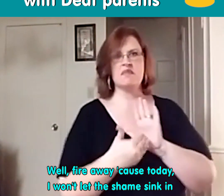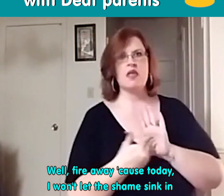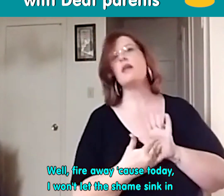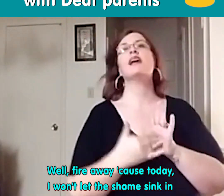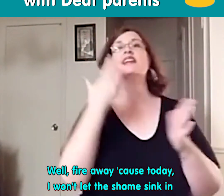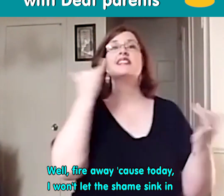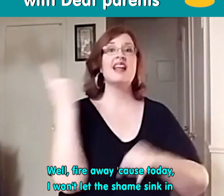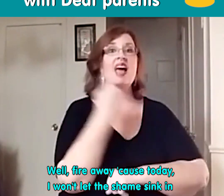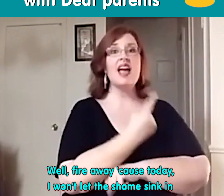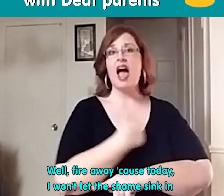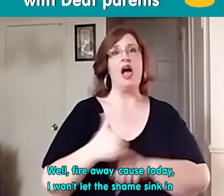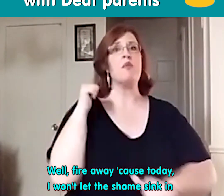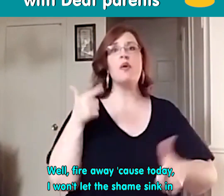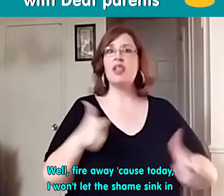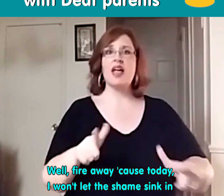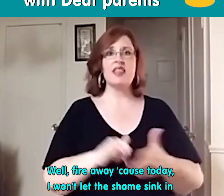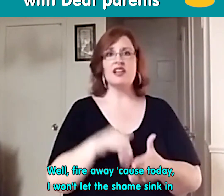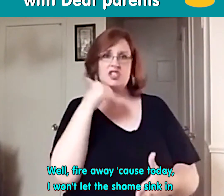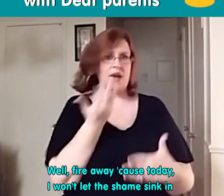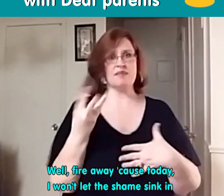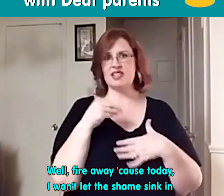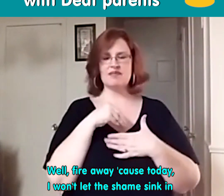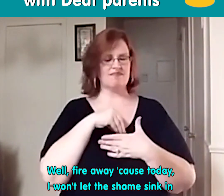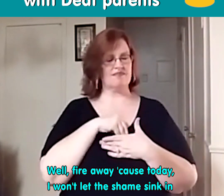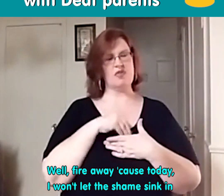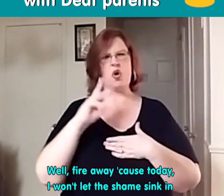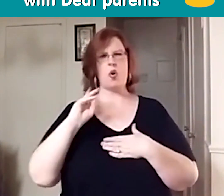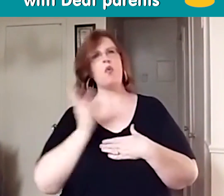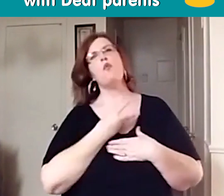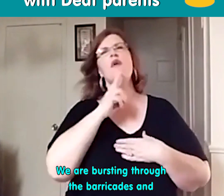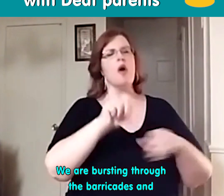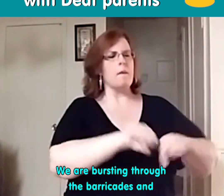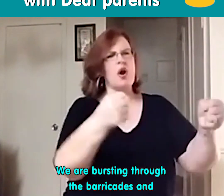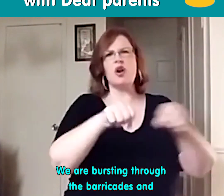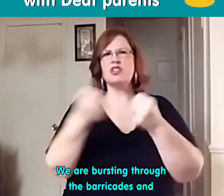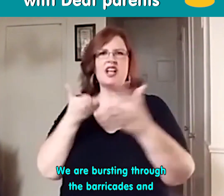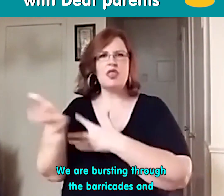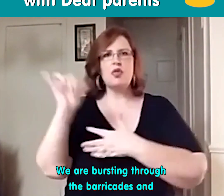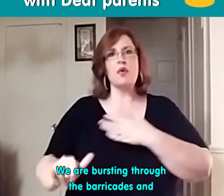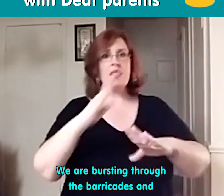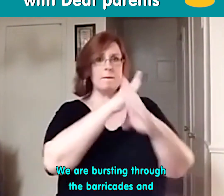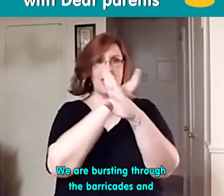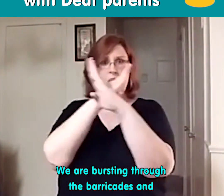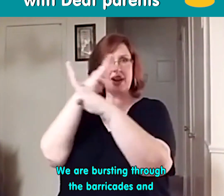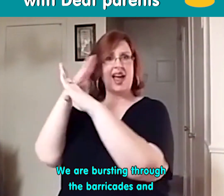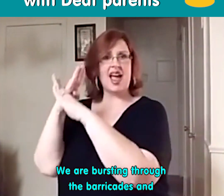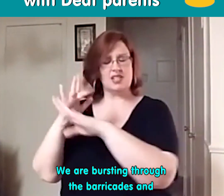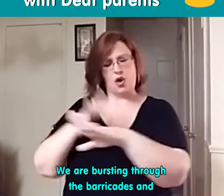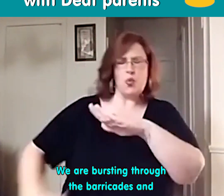When the sharpest words wanna cut me down, I'm gonna send a blood, gonna